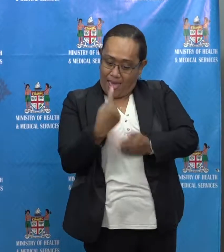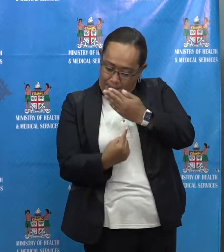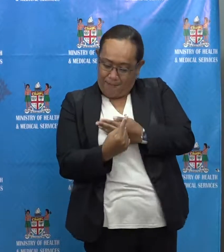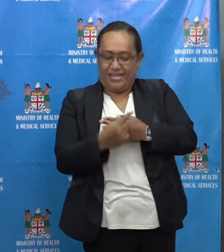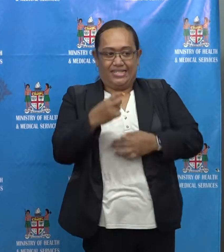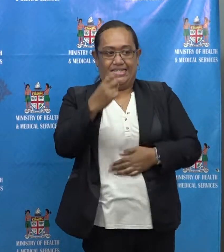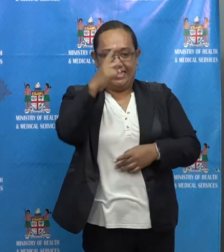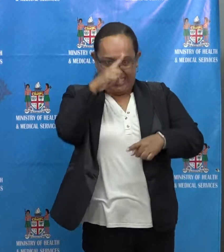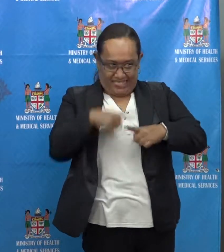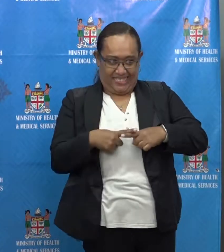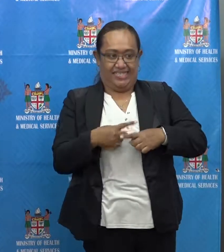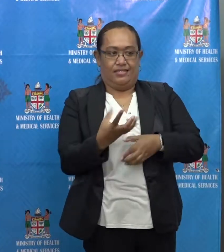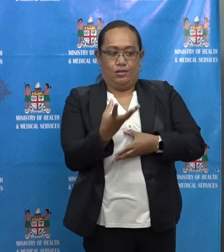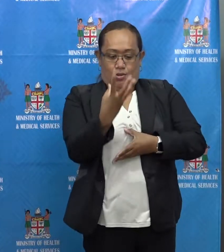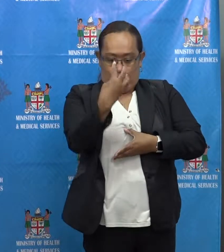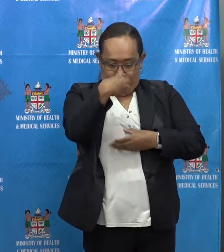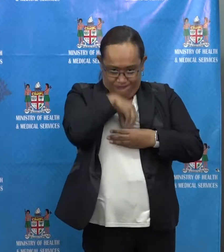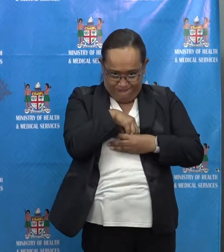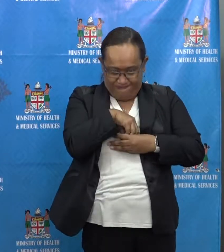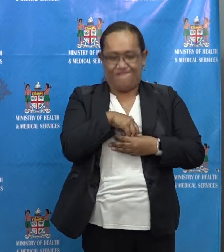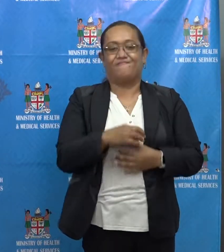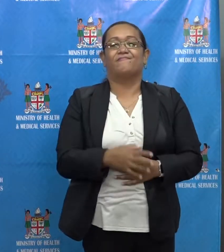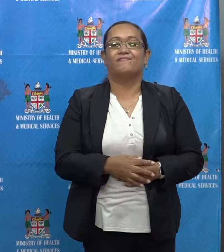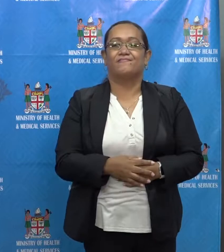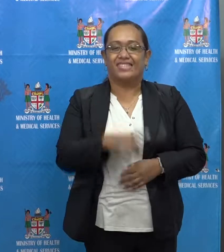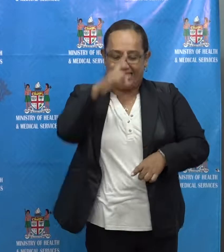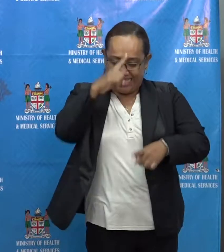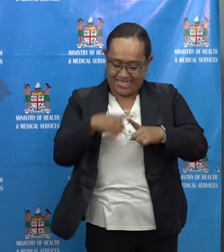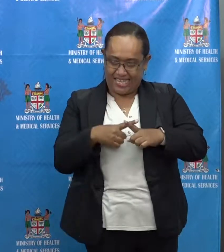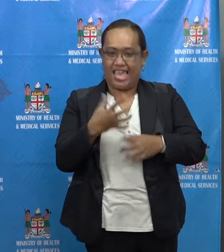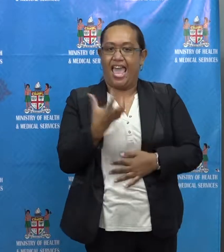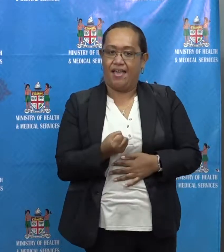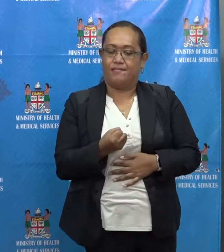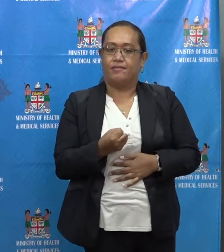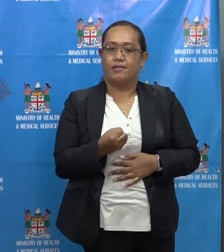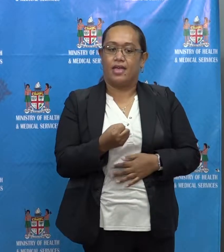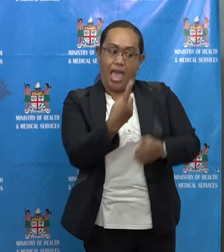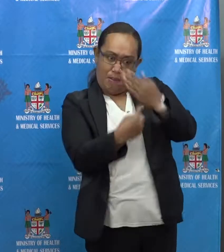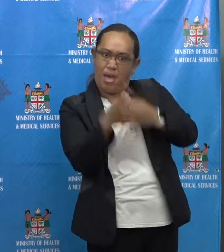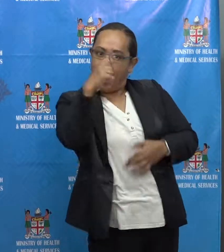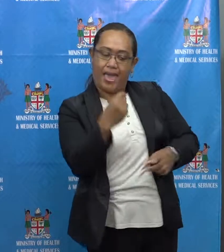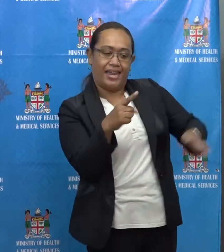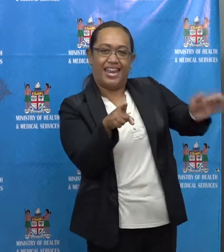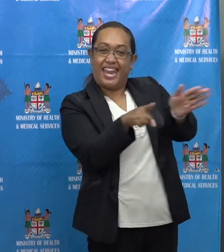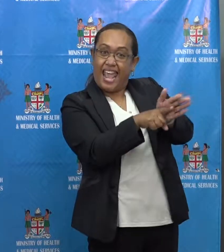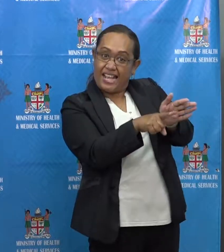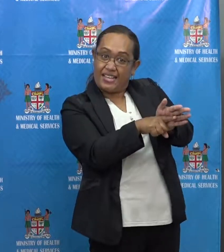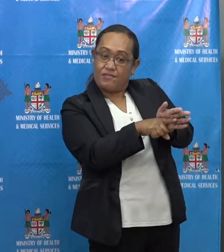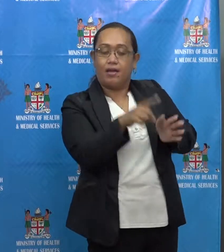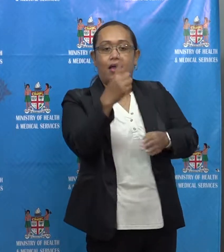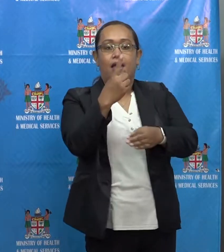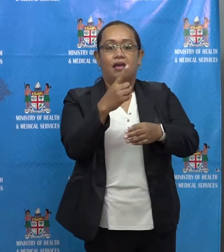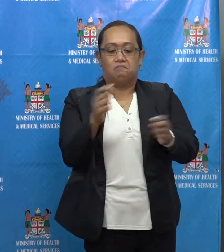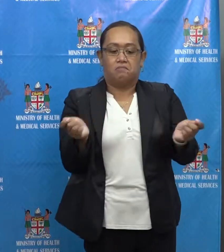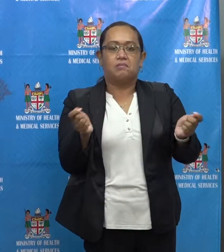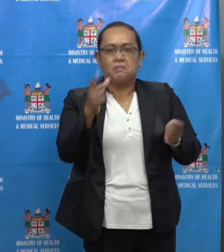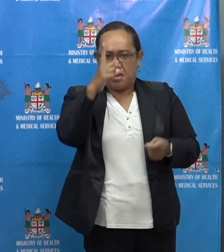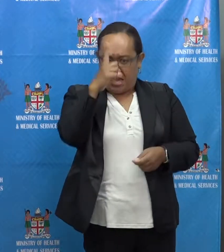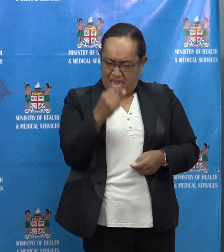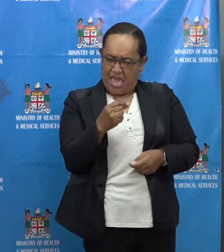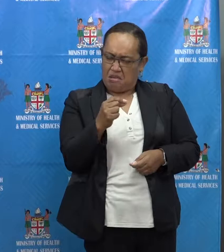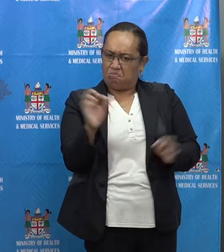If someone has no symptoms and tests negative in the community, it is unlikely that they are